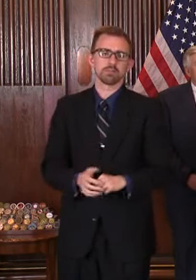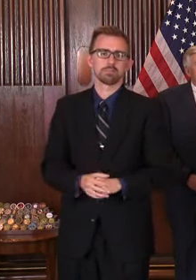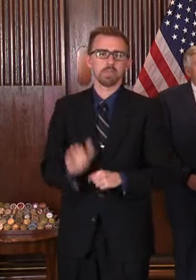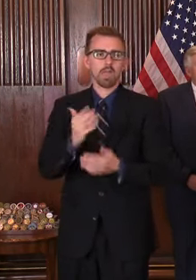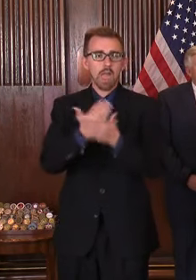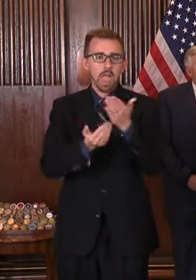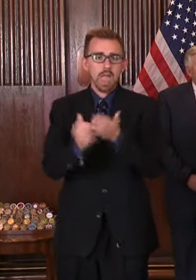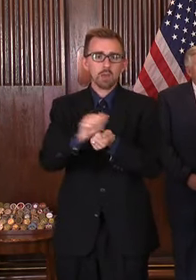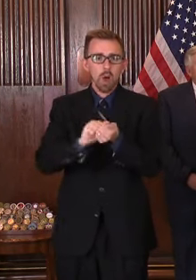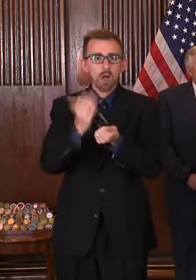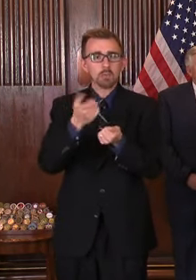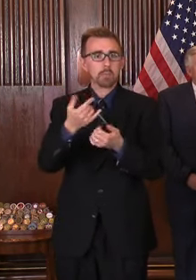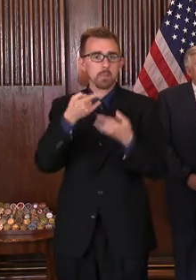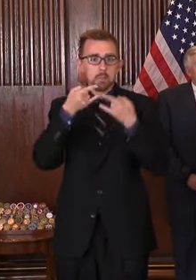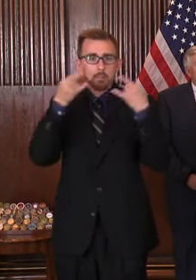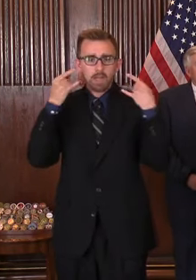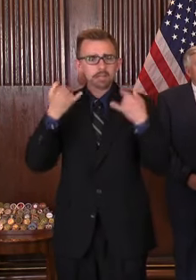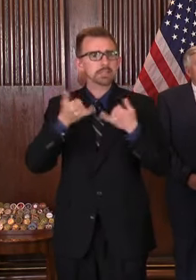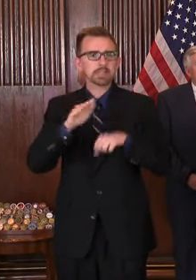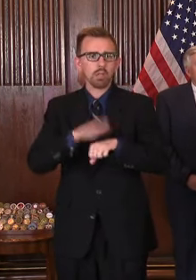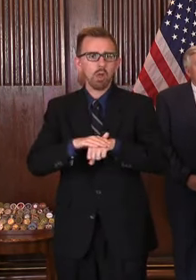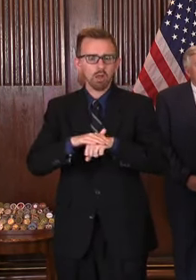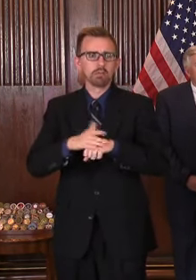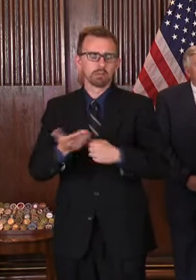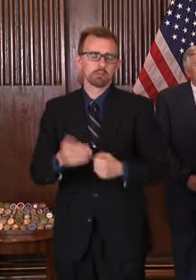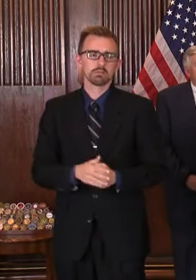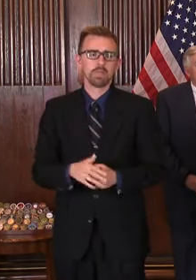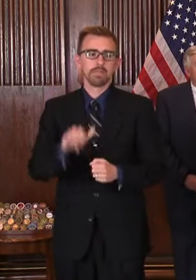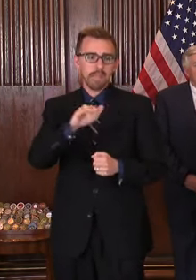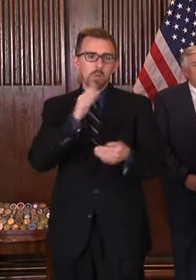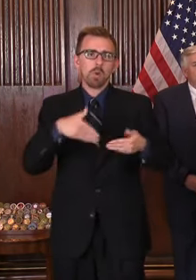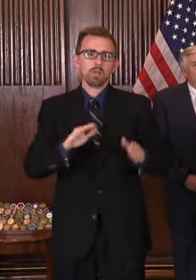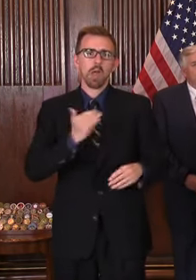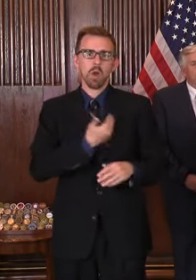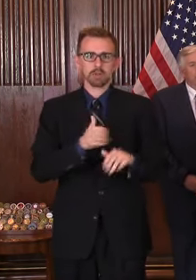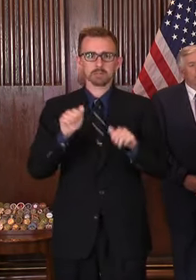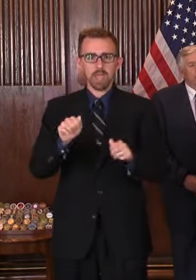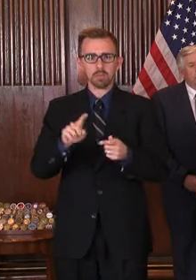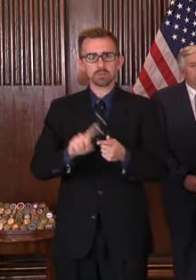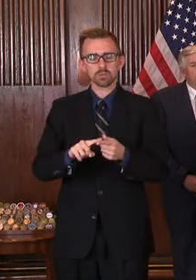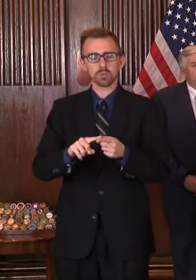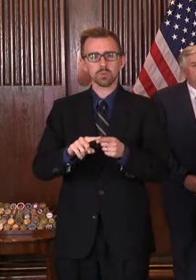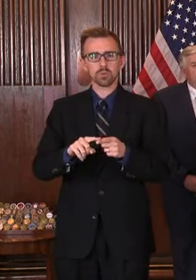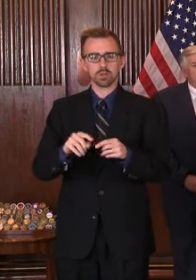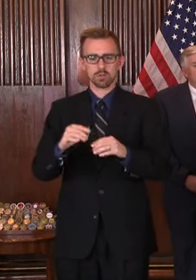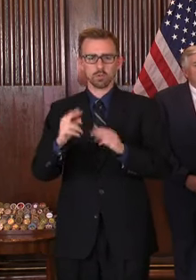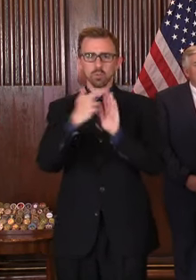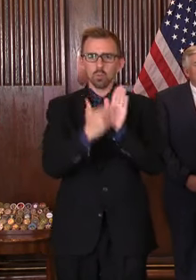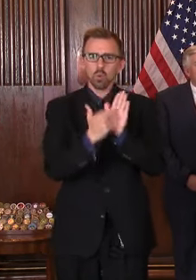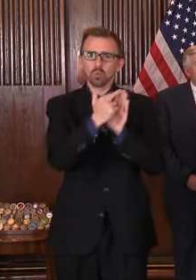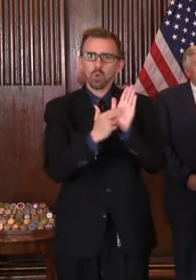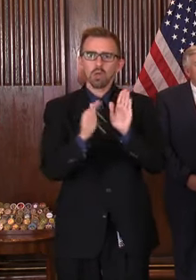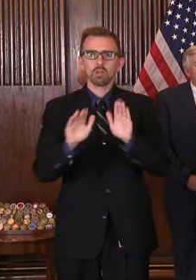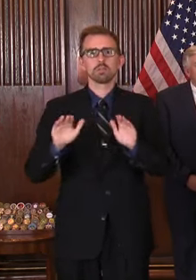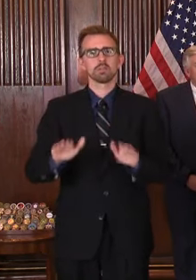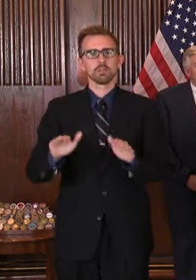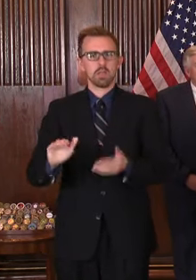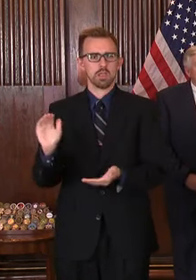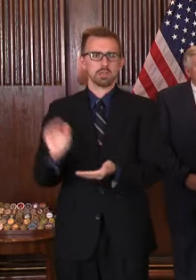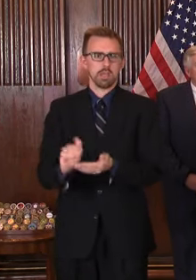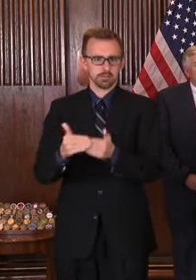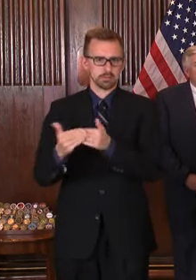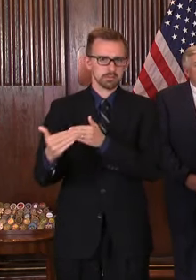hygiene, maybe you still wear a mask in public, those are what are going to afford us the ability to continue to release these restrictions in our movement and